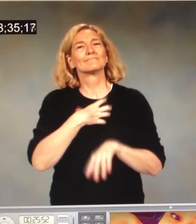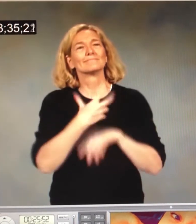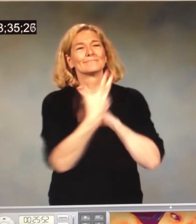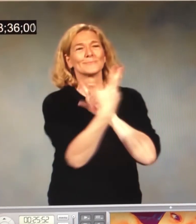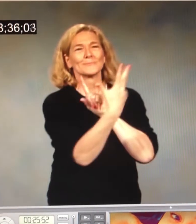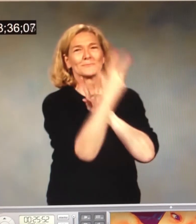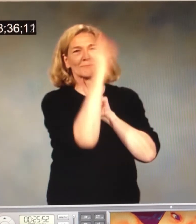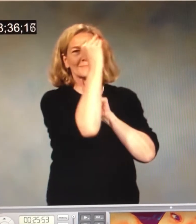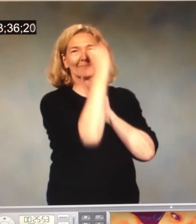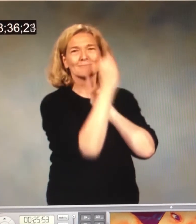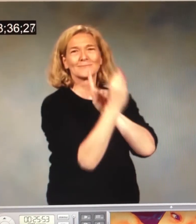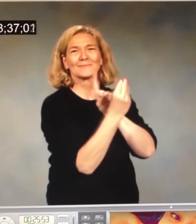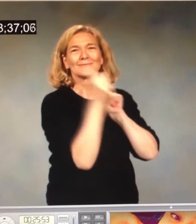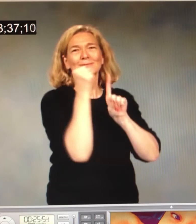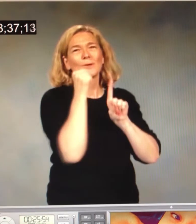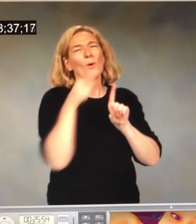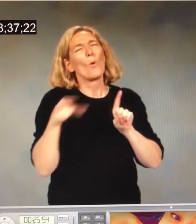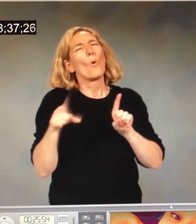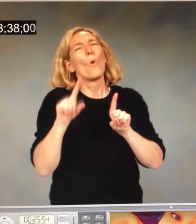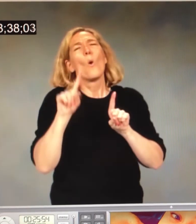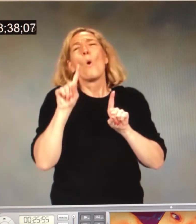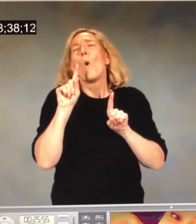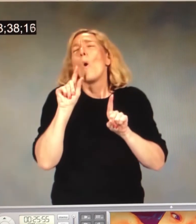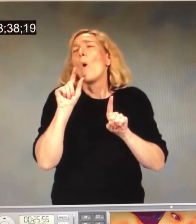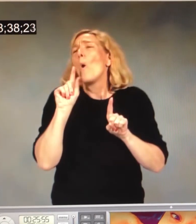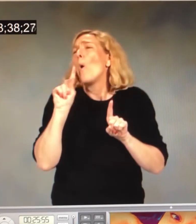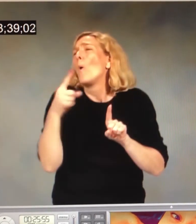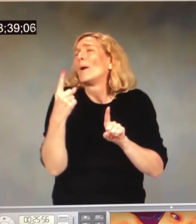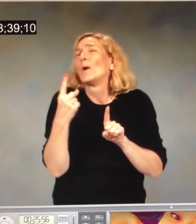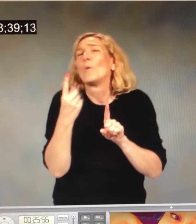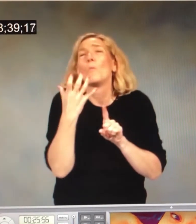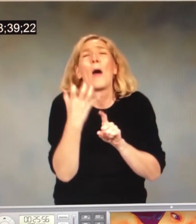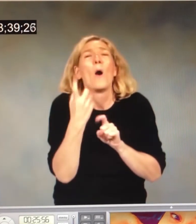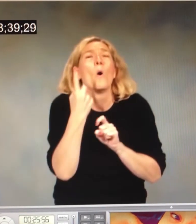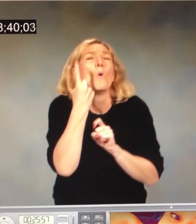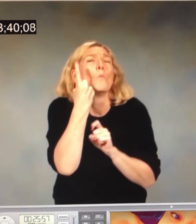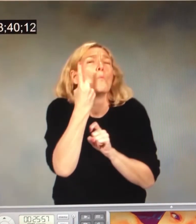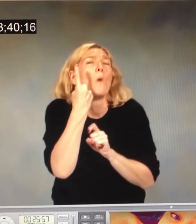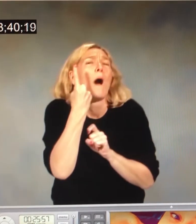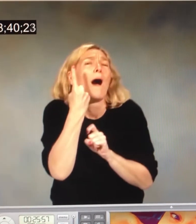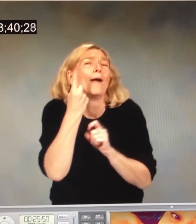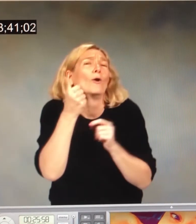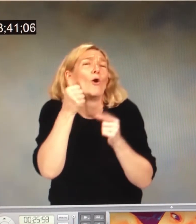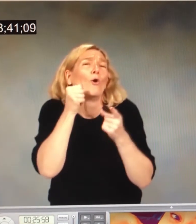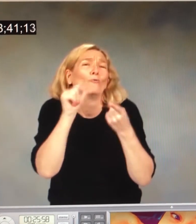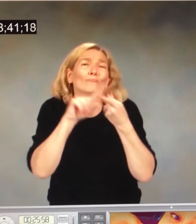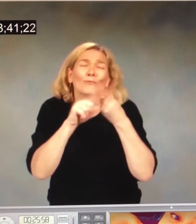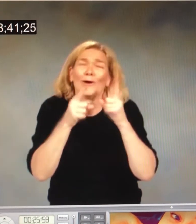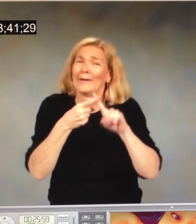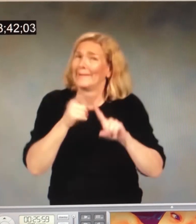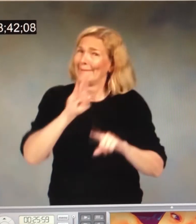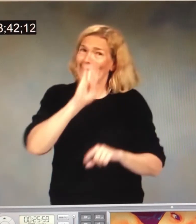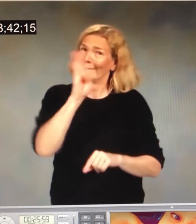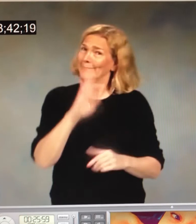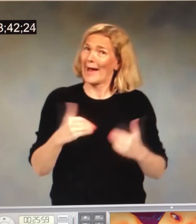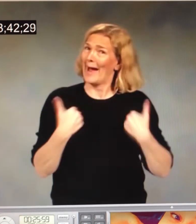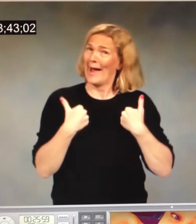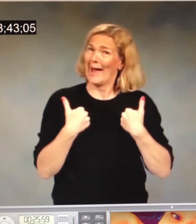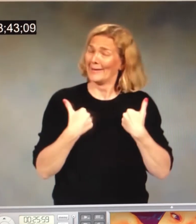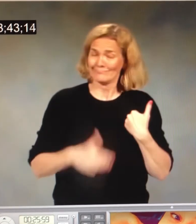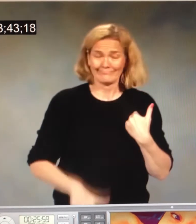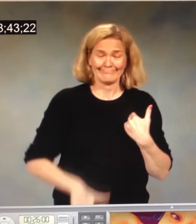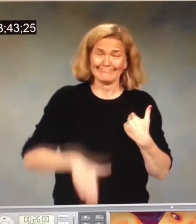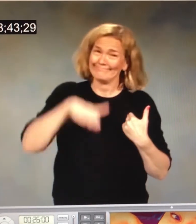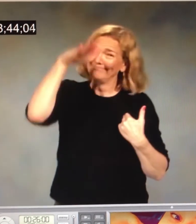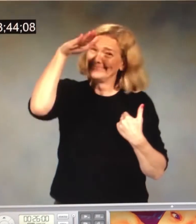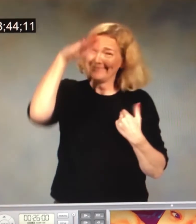them. But she would always complain, there's 3 boys and I'm the only girl. I want 1 girlfriend.